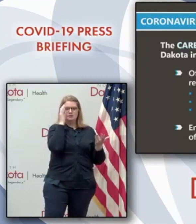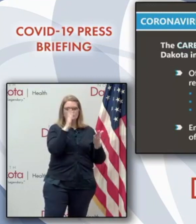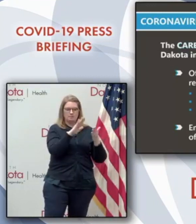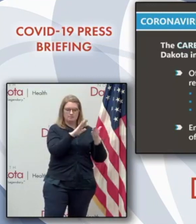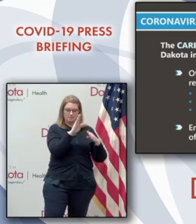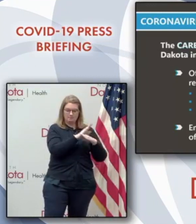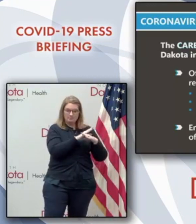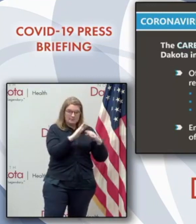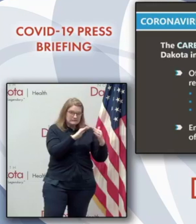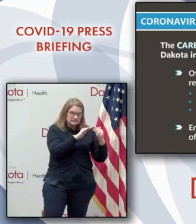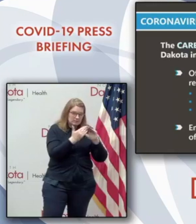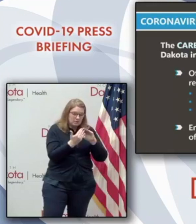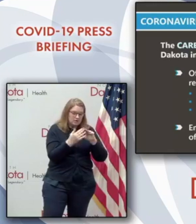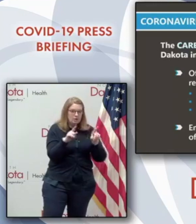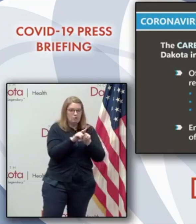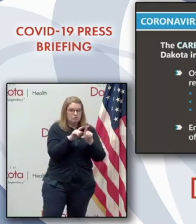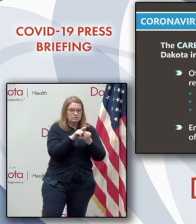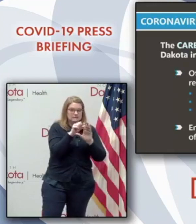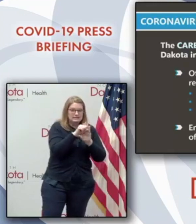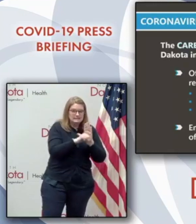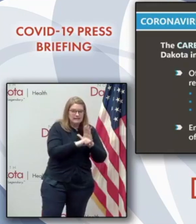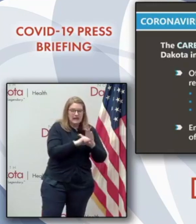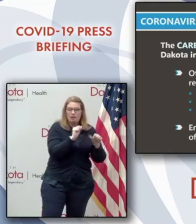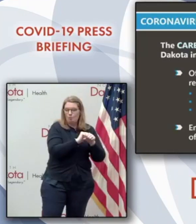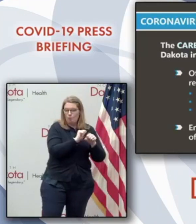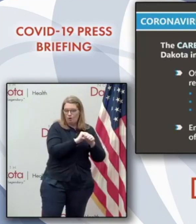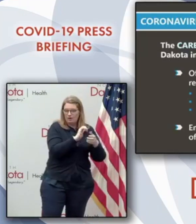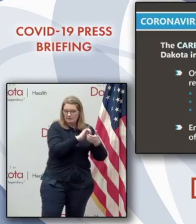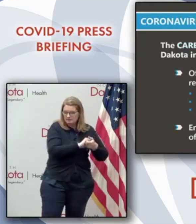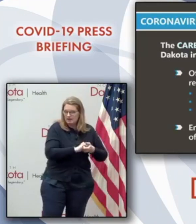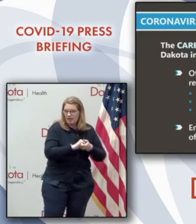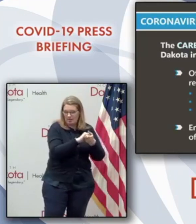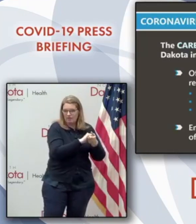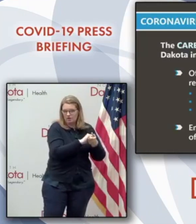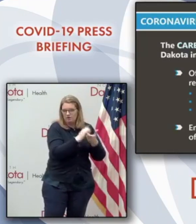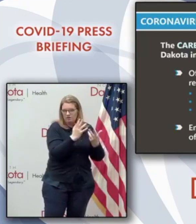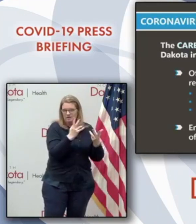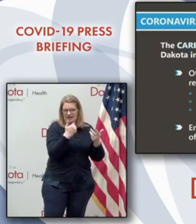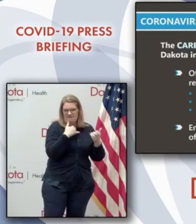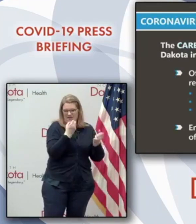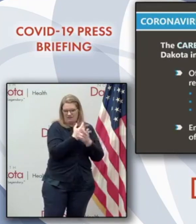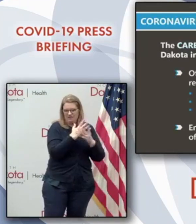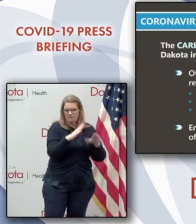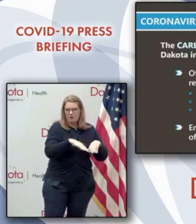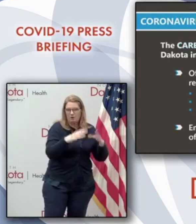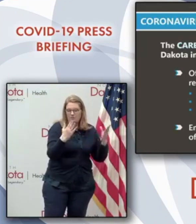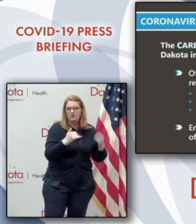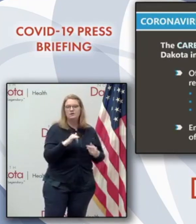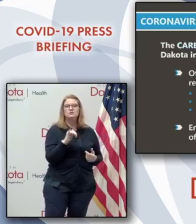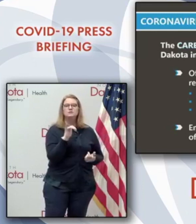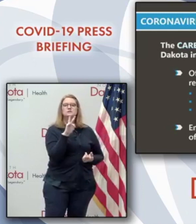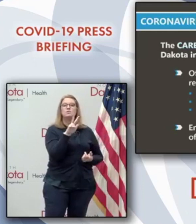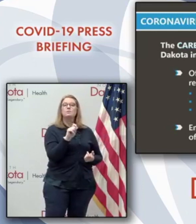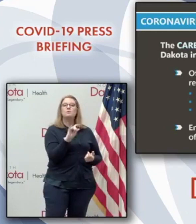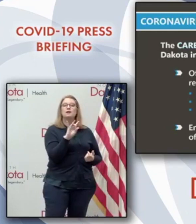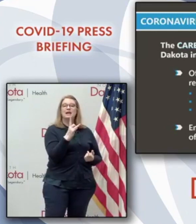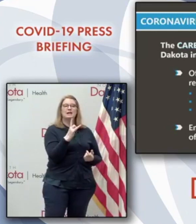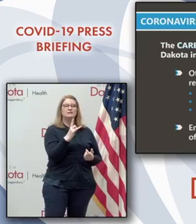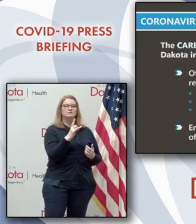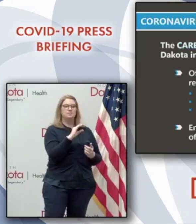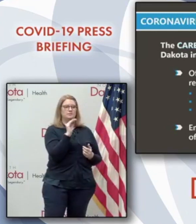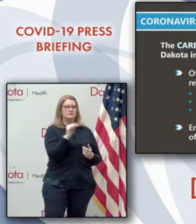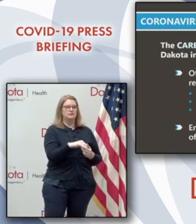community and to the state working together to keep our economy open, because this is a 3.8, and we're still in the middle